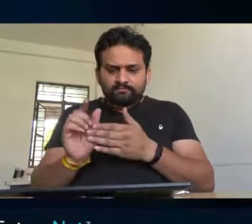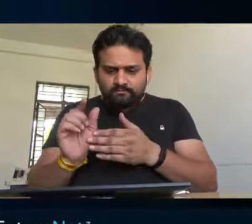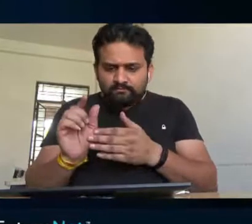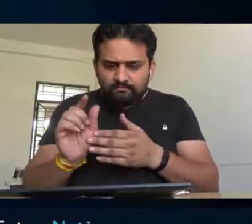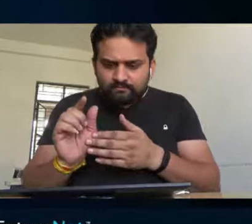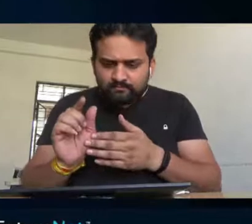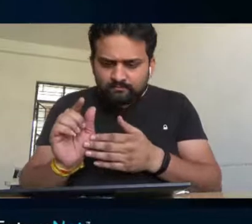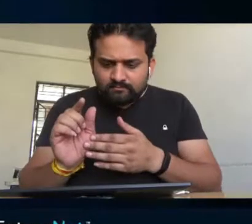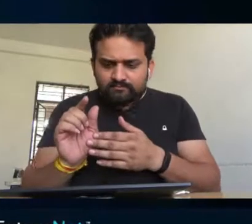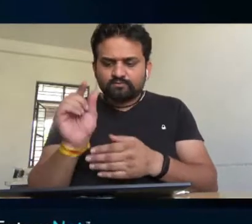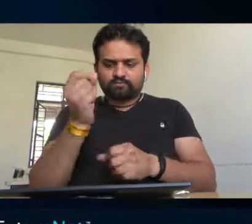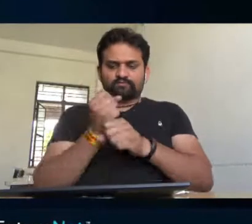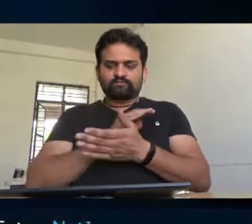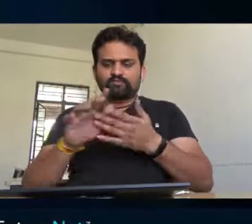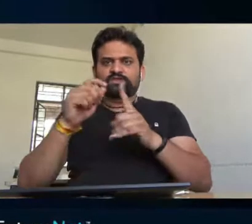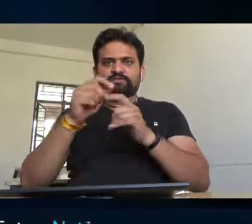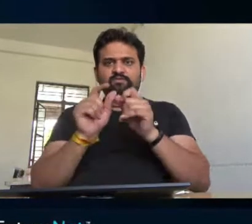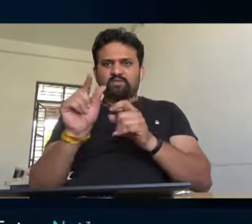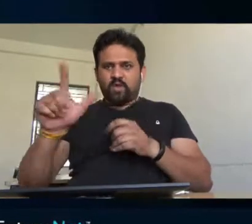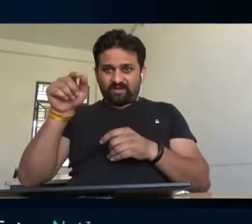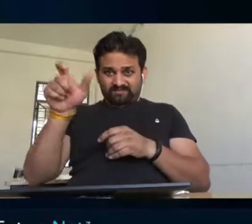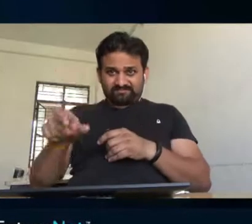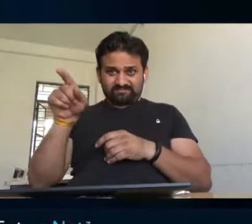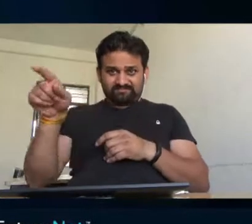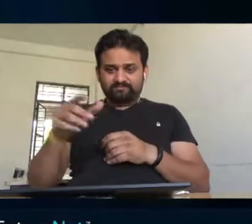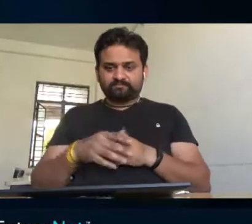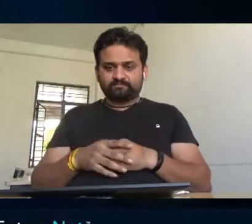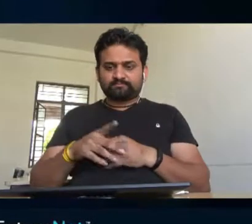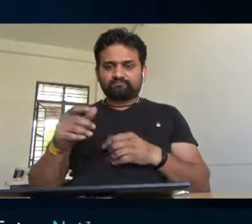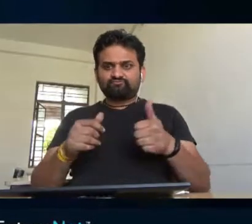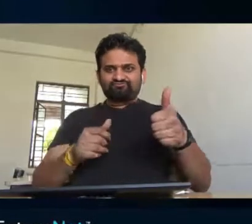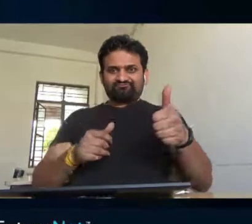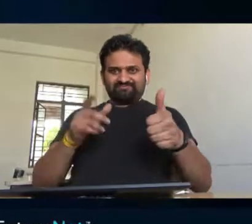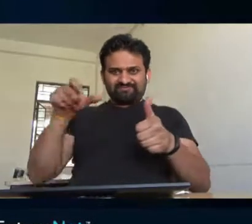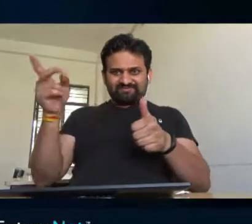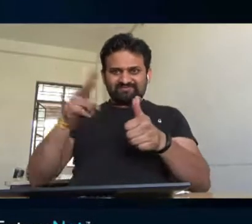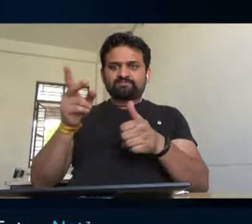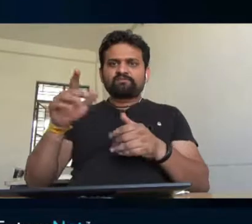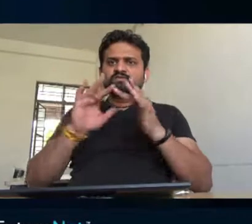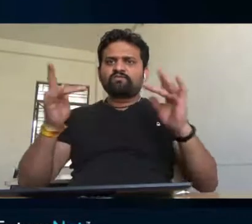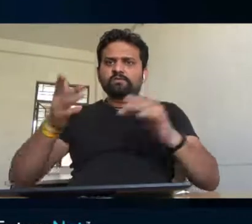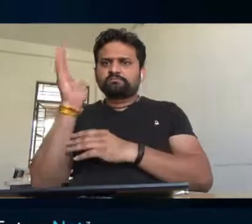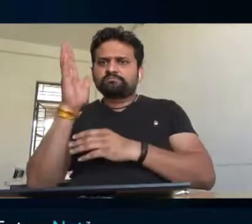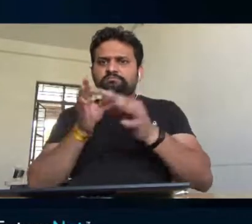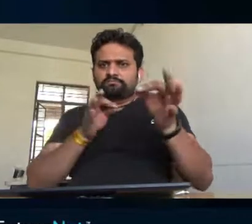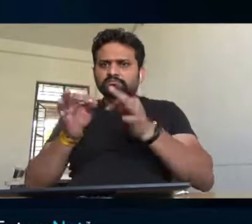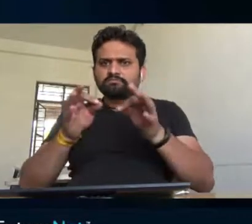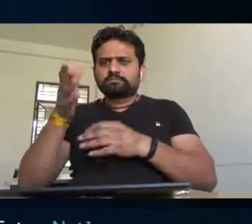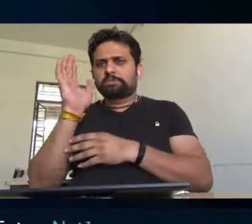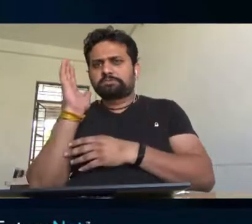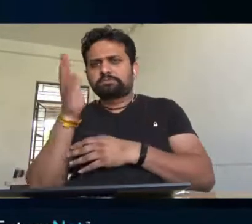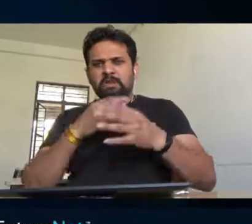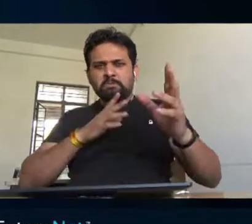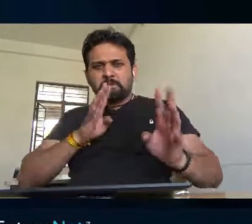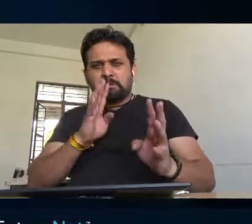planned this time, this is going to be really amazing. Not just Stephan, also as you see on this slide, Mr.